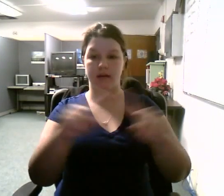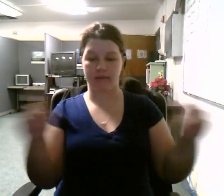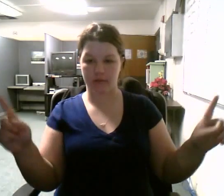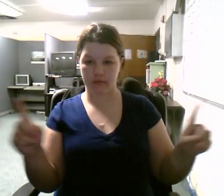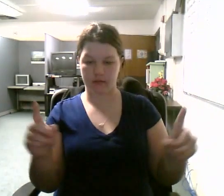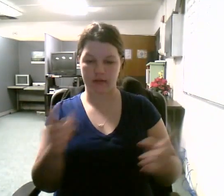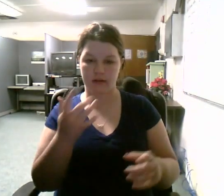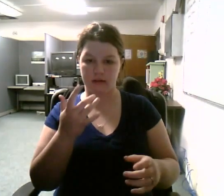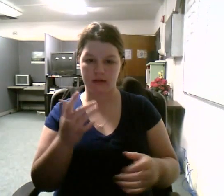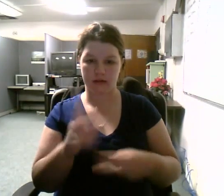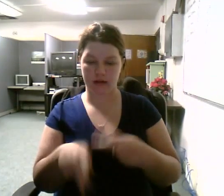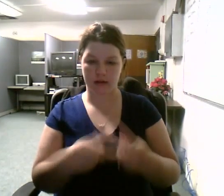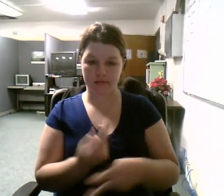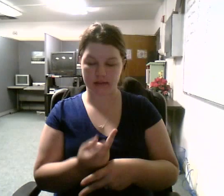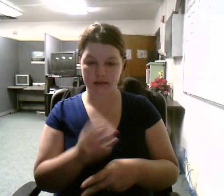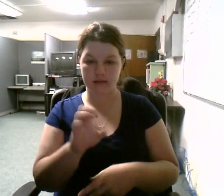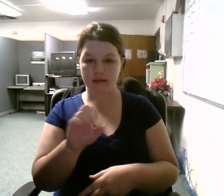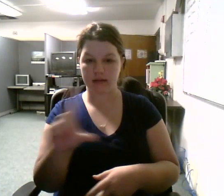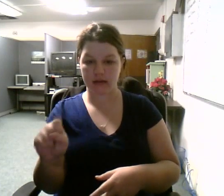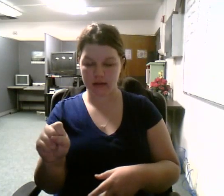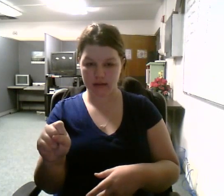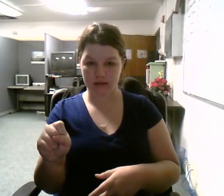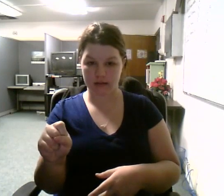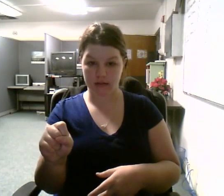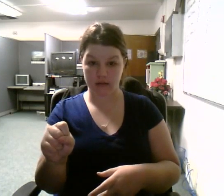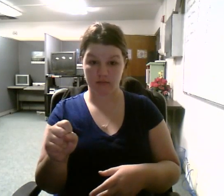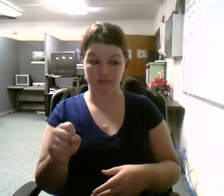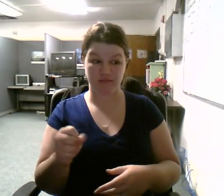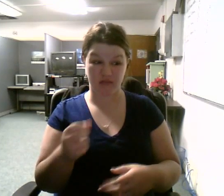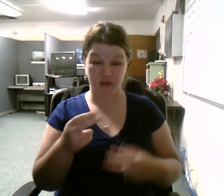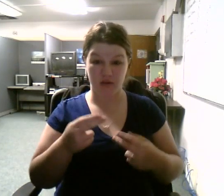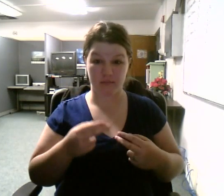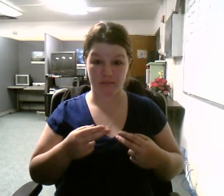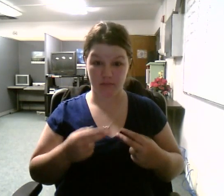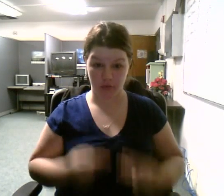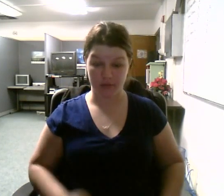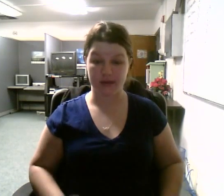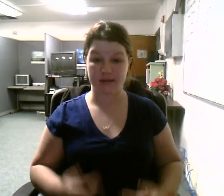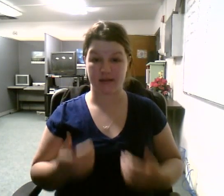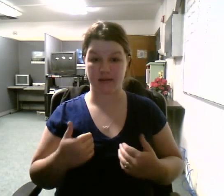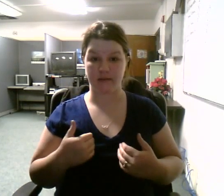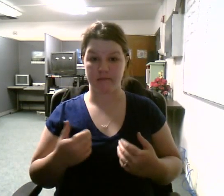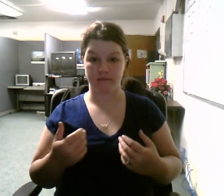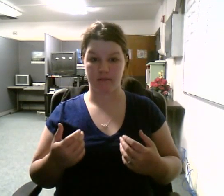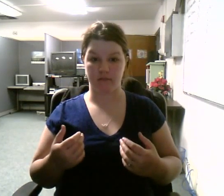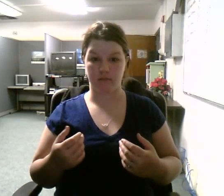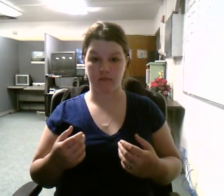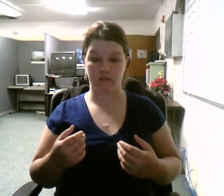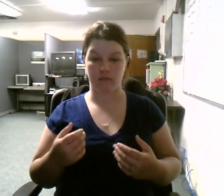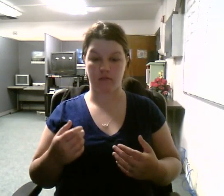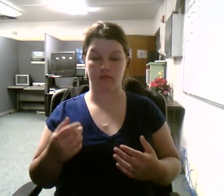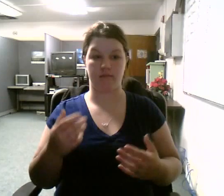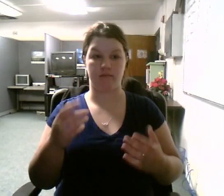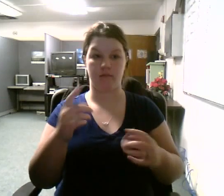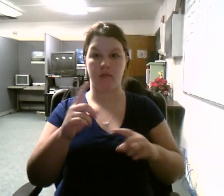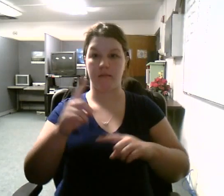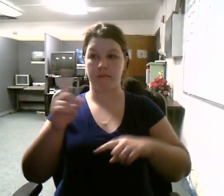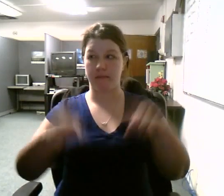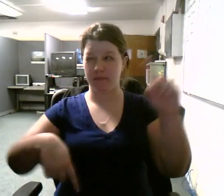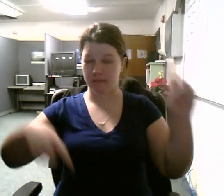cells. Some cells are used to carry oxygen through the blood. These are red blood cells. And others might be